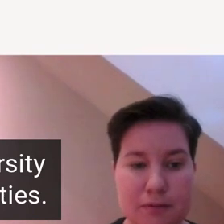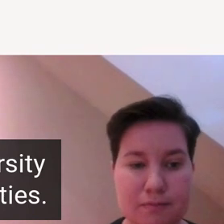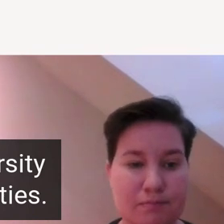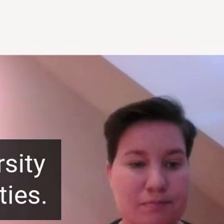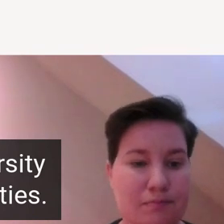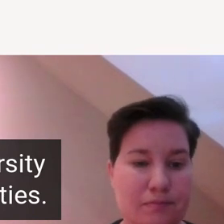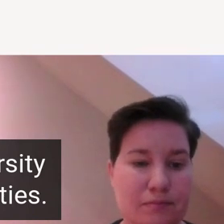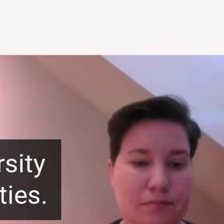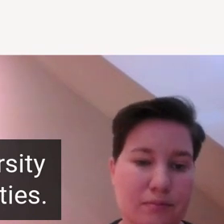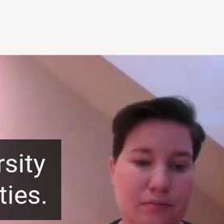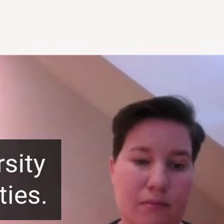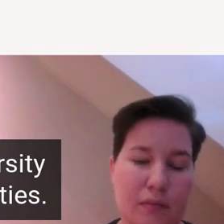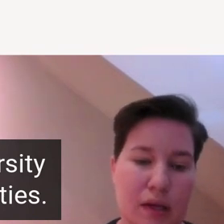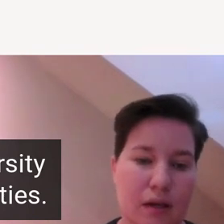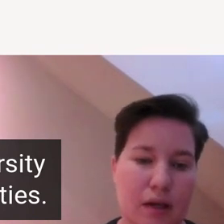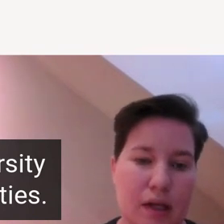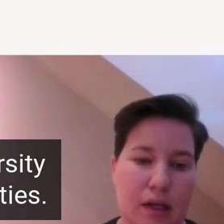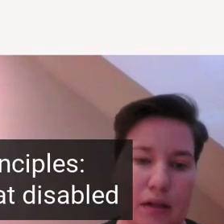opportunities.